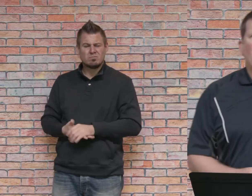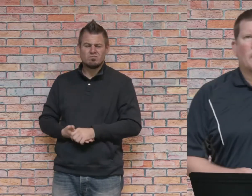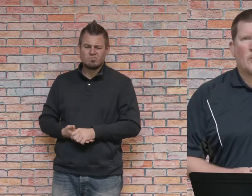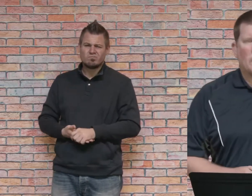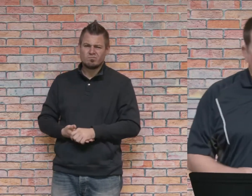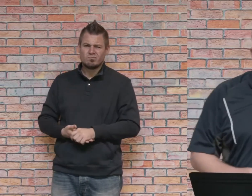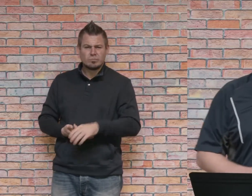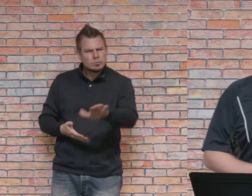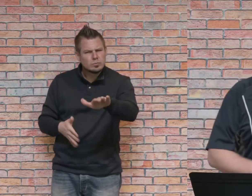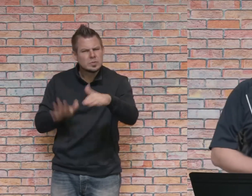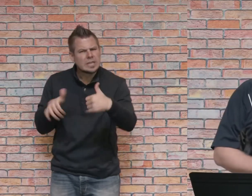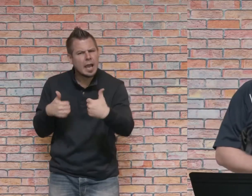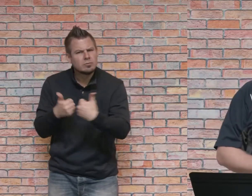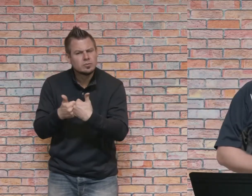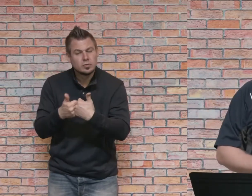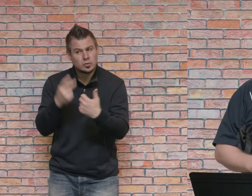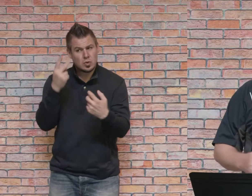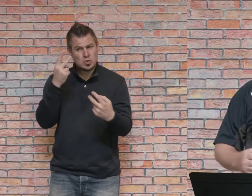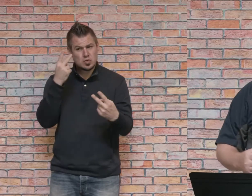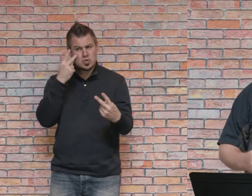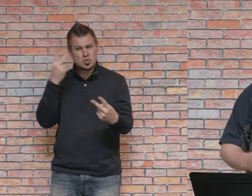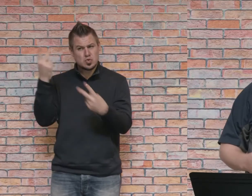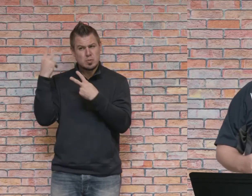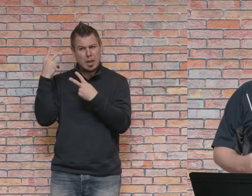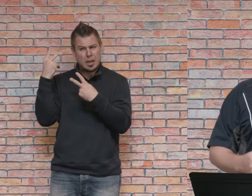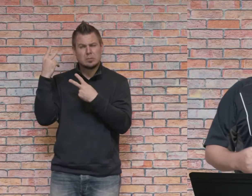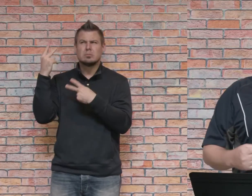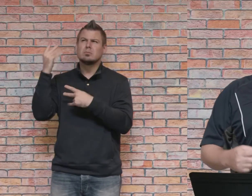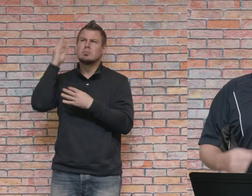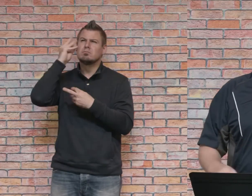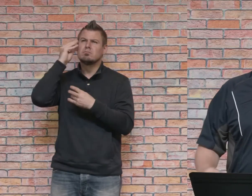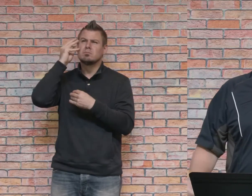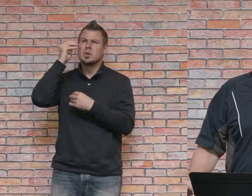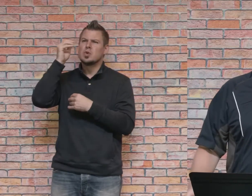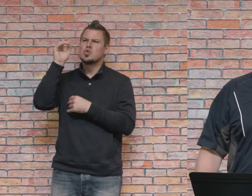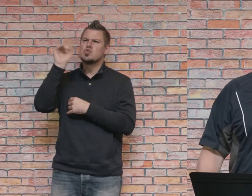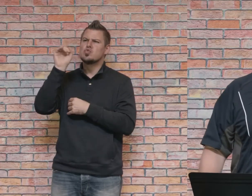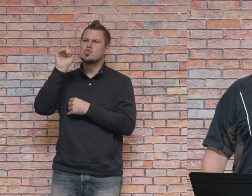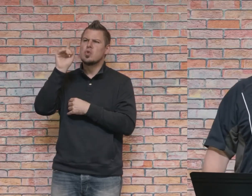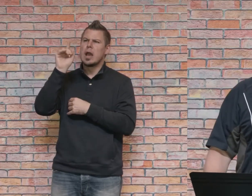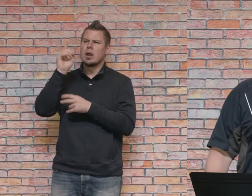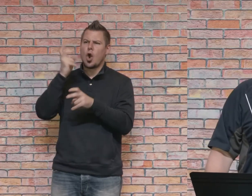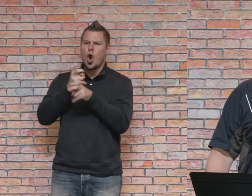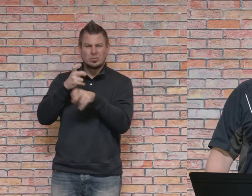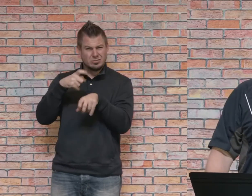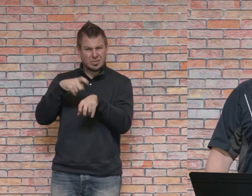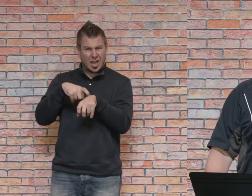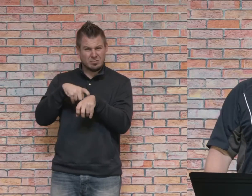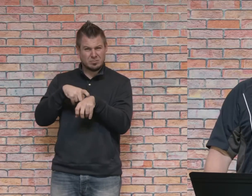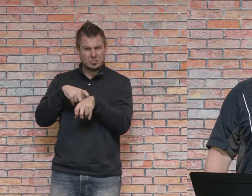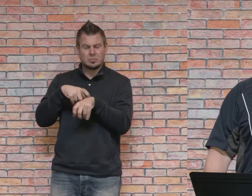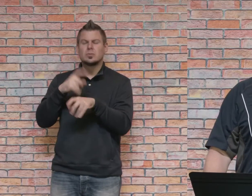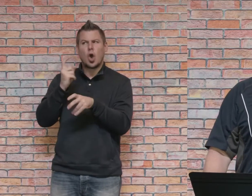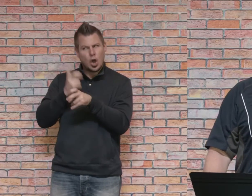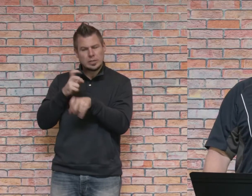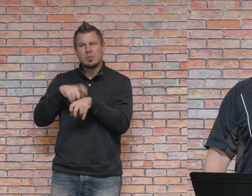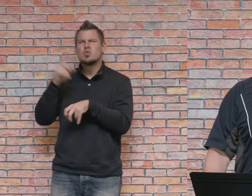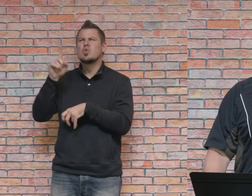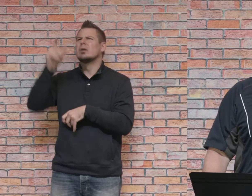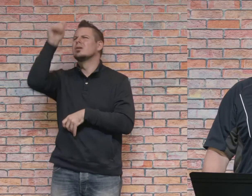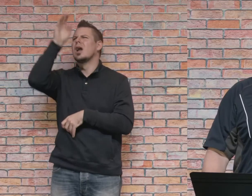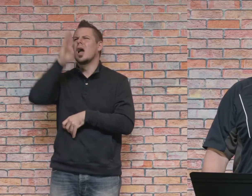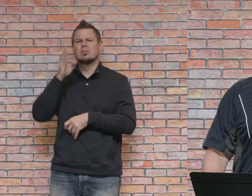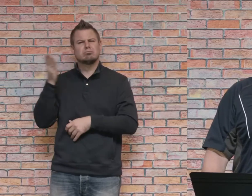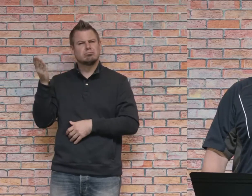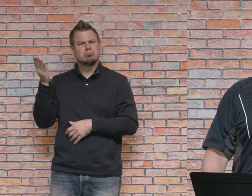at the difficult situations in your life and ask God where he was during those times. And I guarantee you,